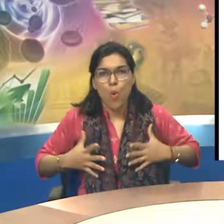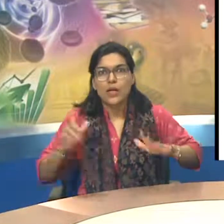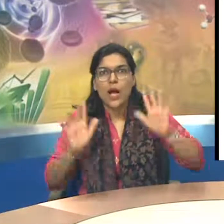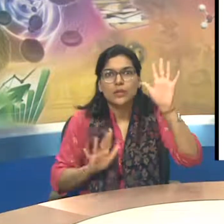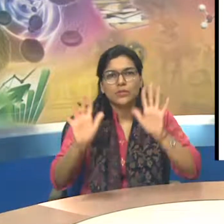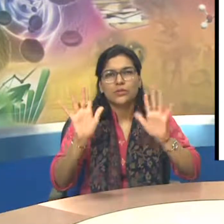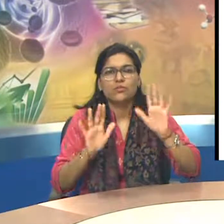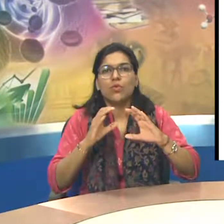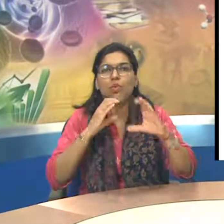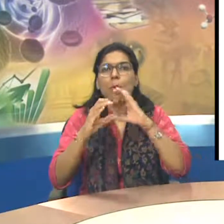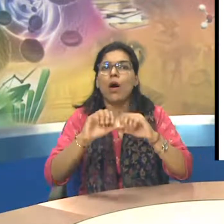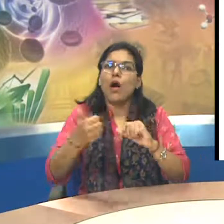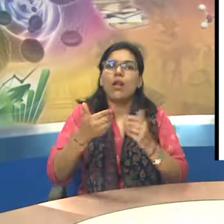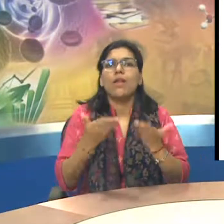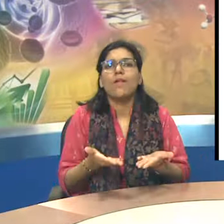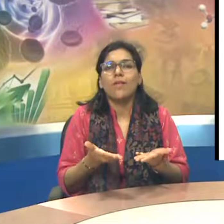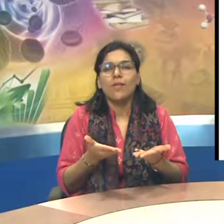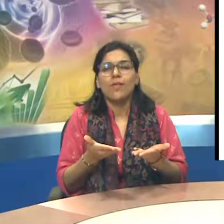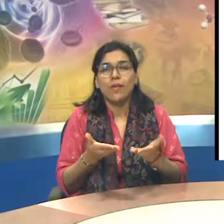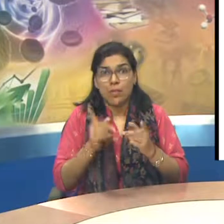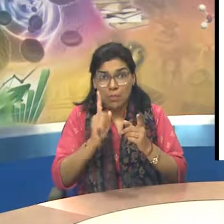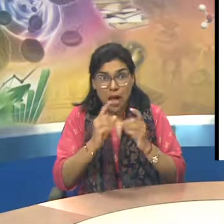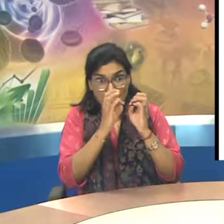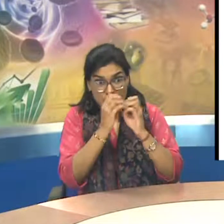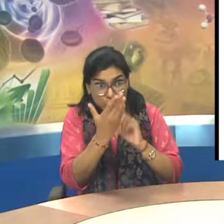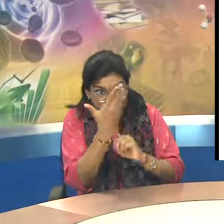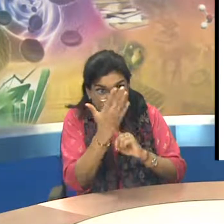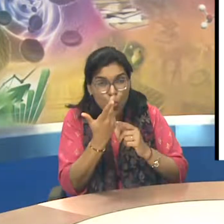human body or